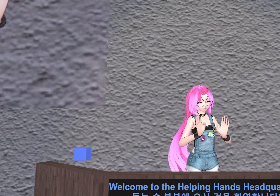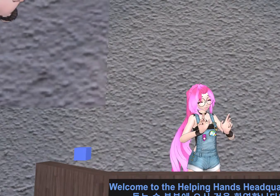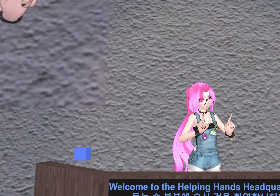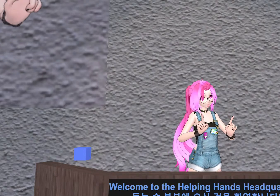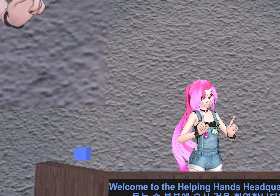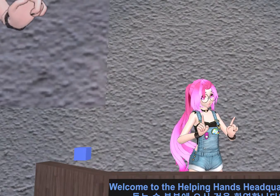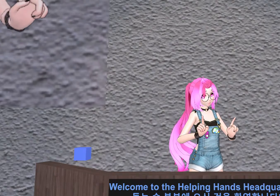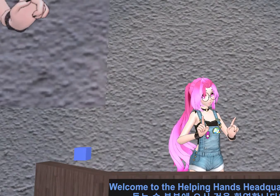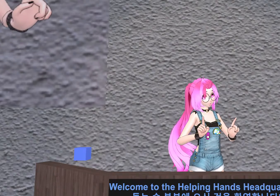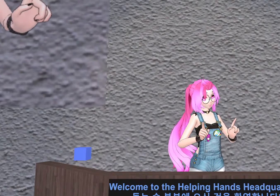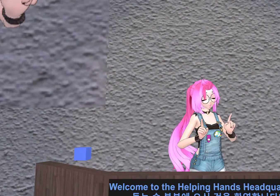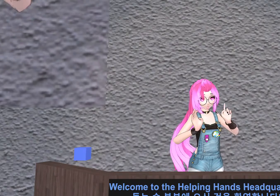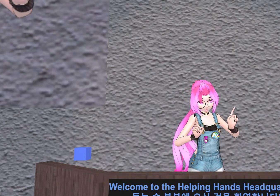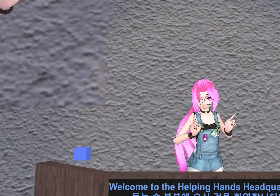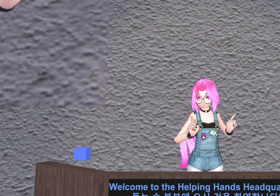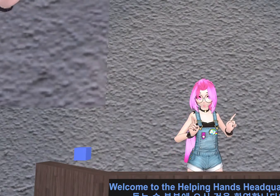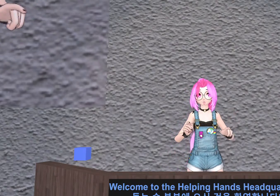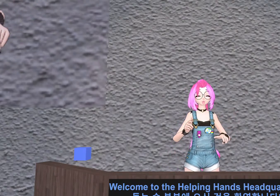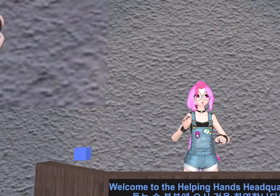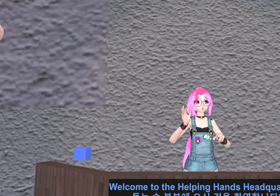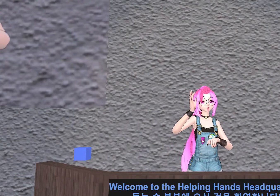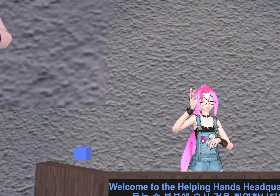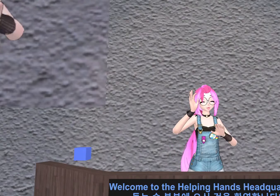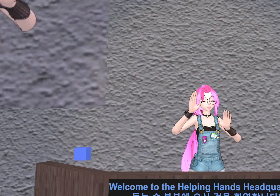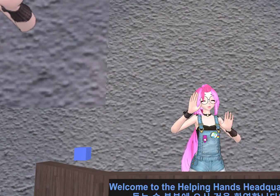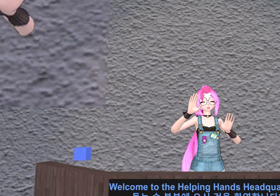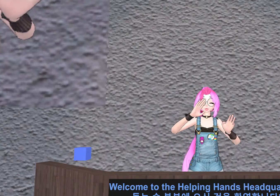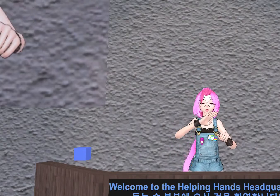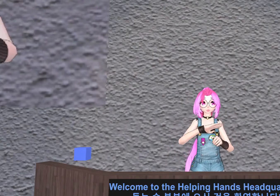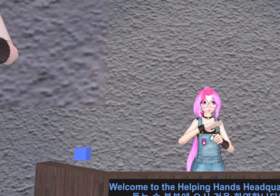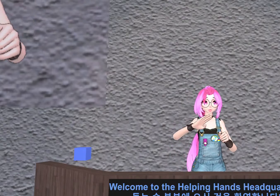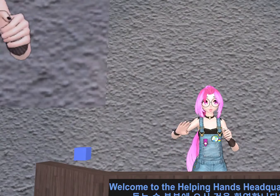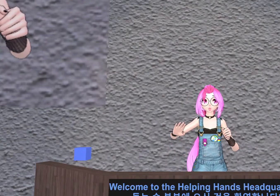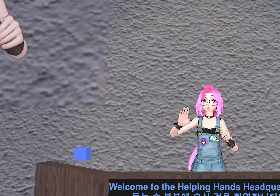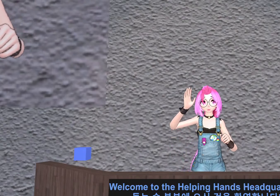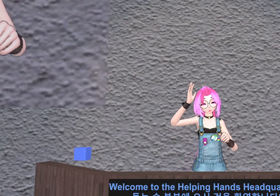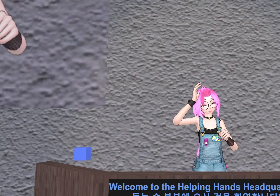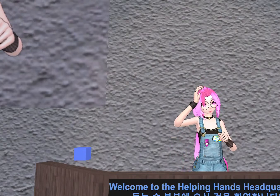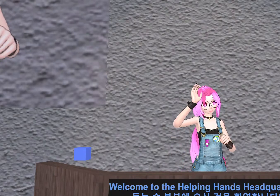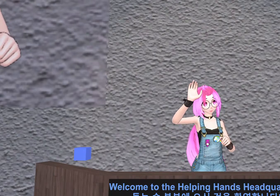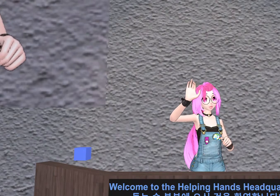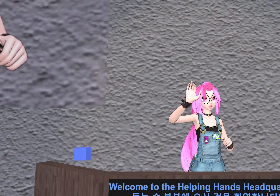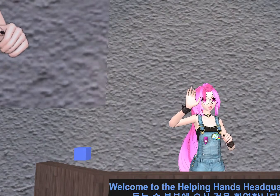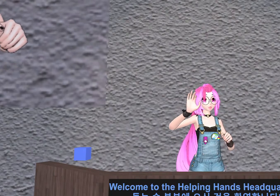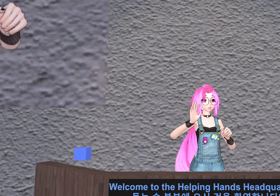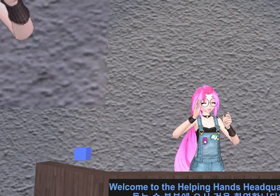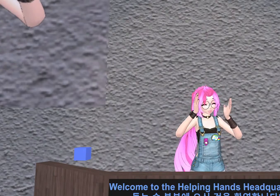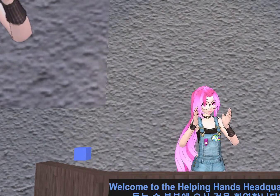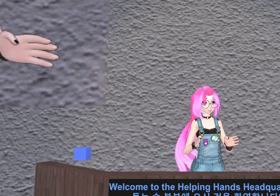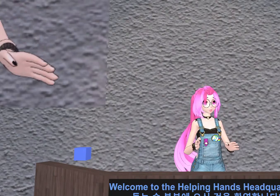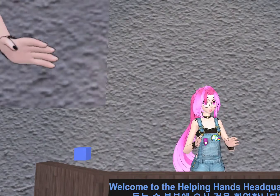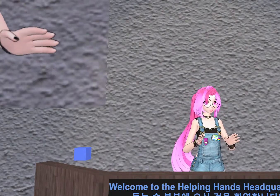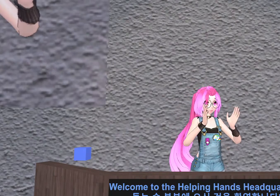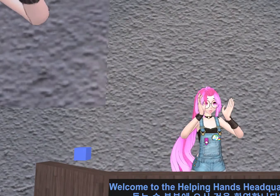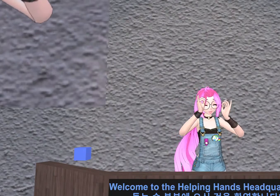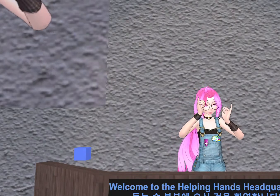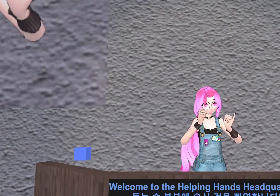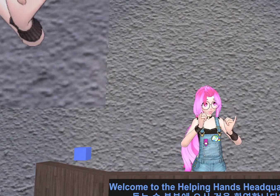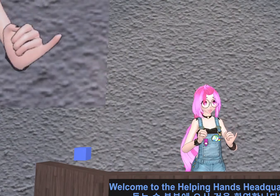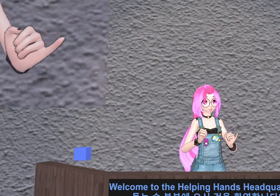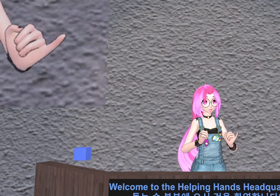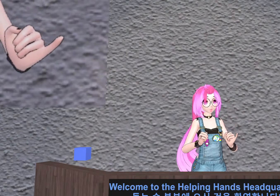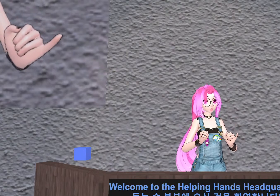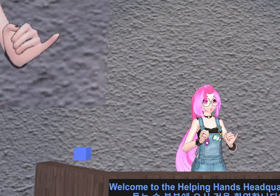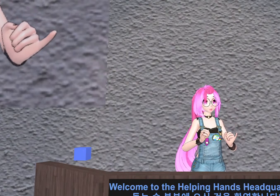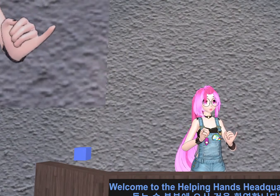concept of a person. That's how I'm gonna word it. That's a good way to word it. The full concept of a person,